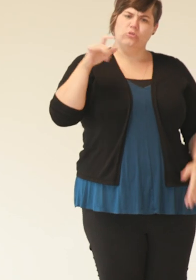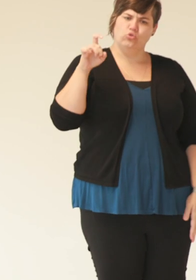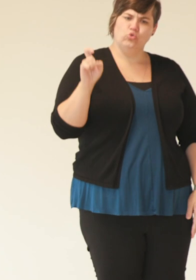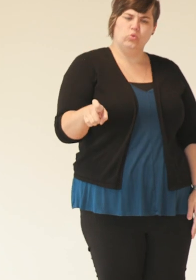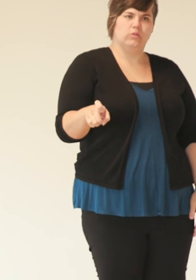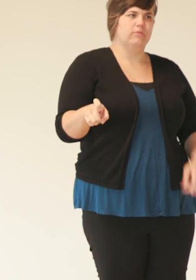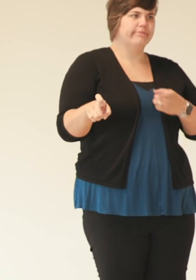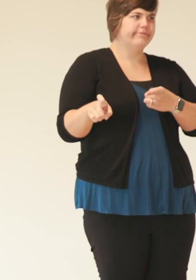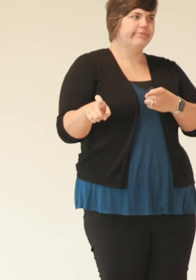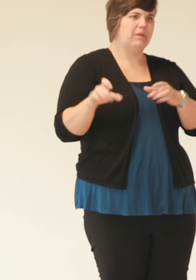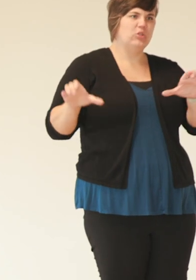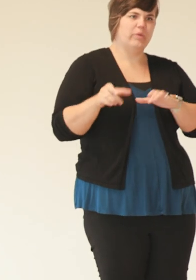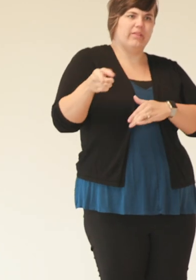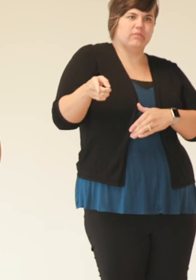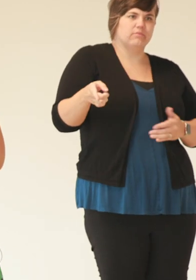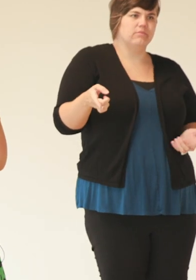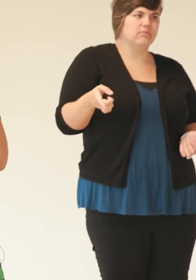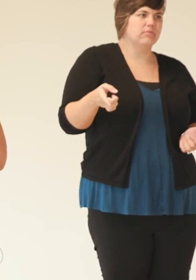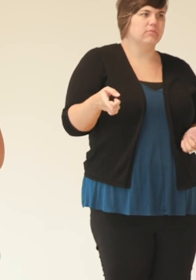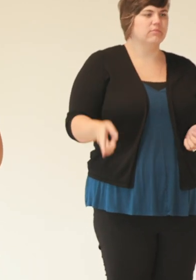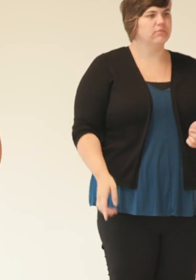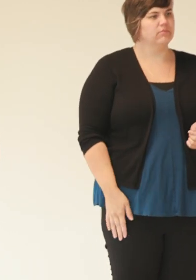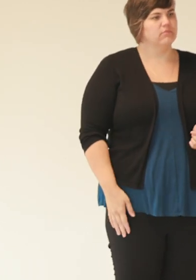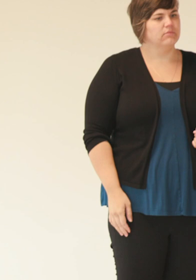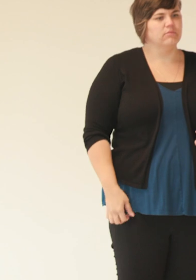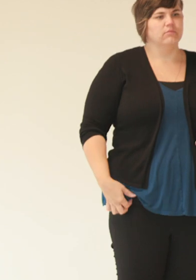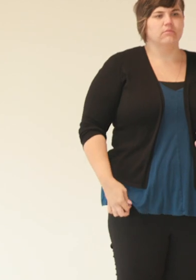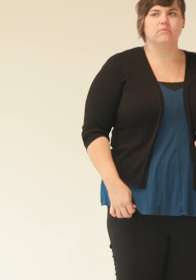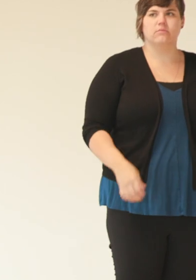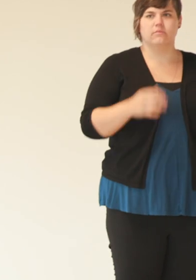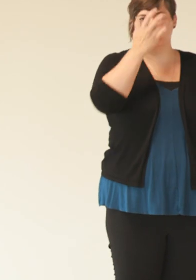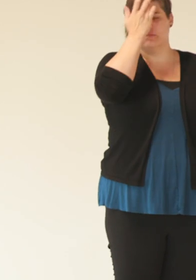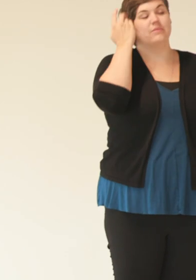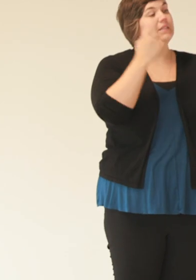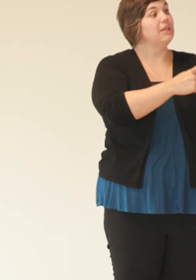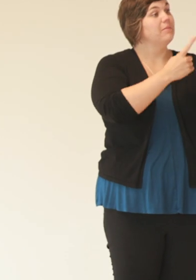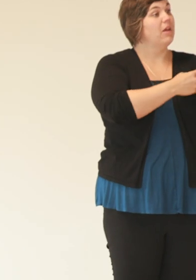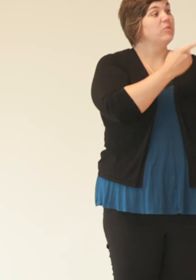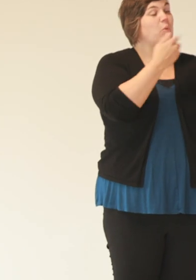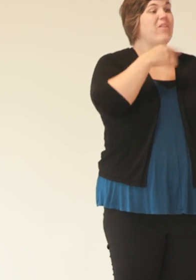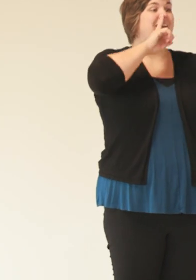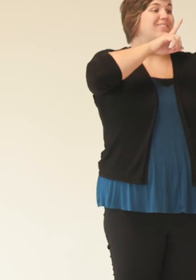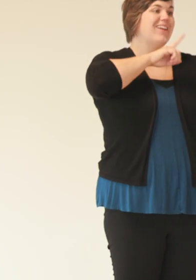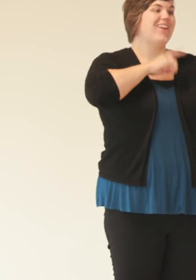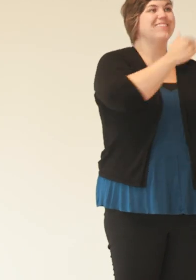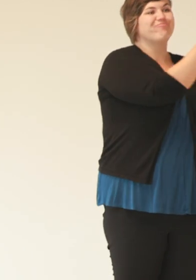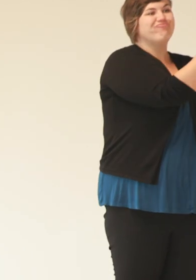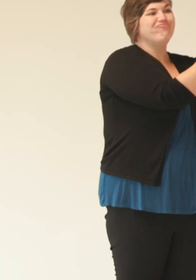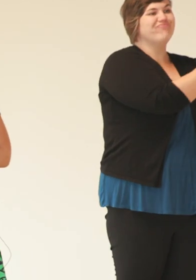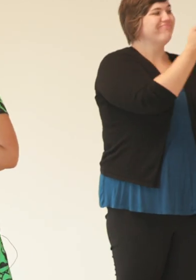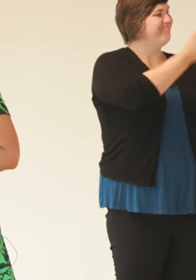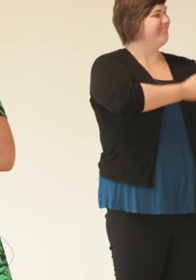I want to do. And, you know, sometimes having all the answers is not the answer. Sometimes